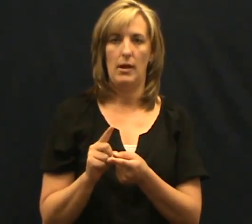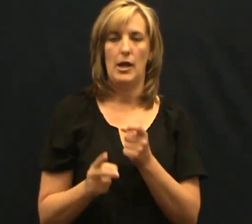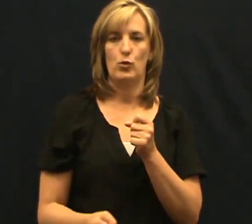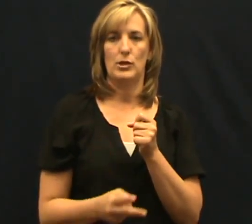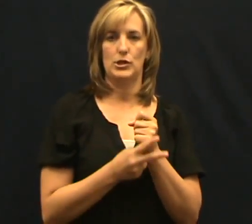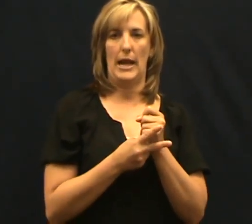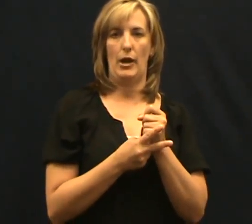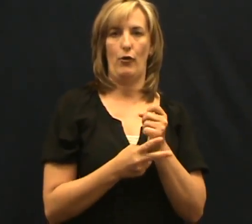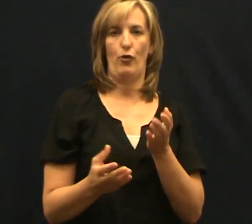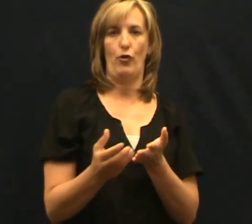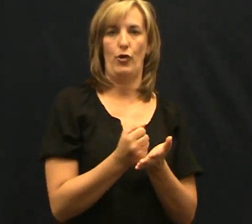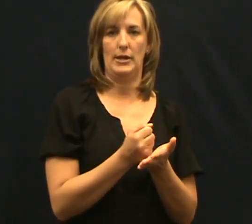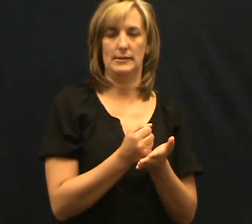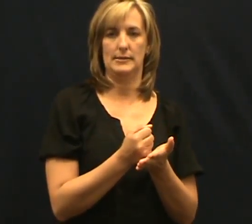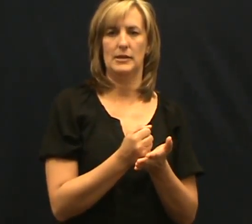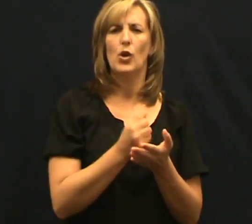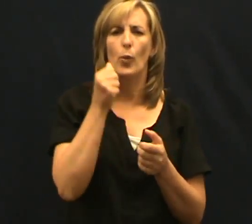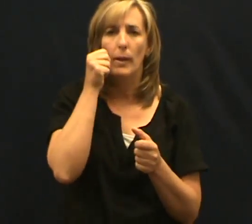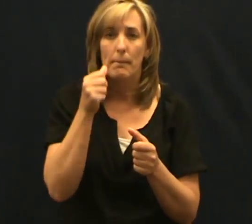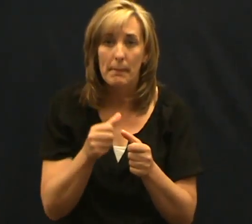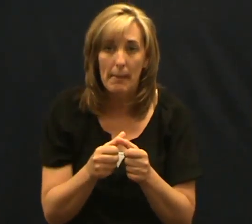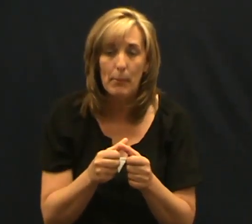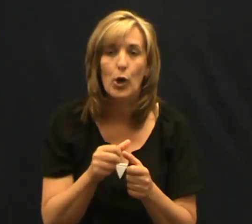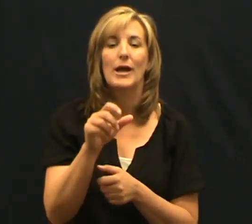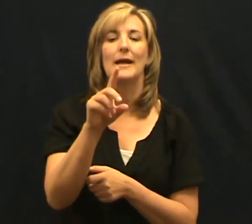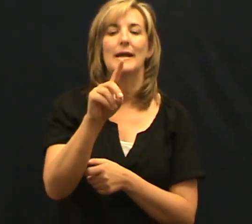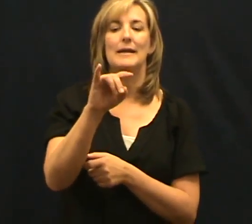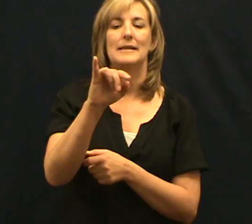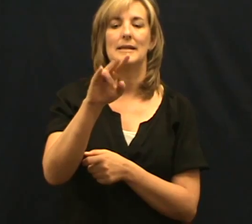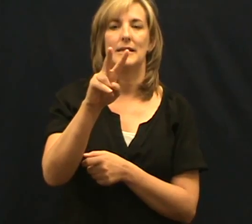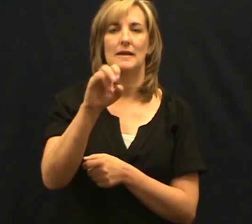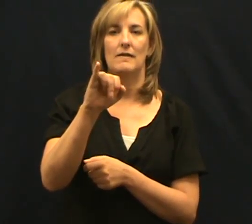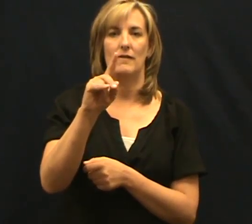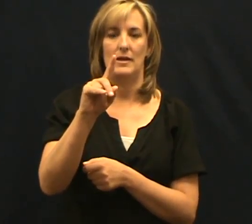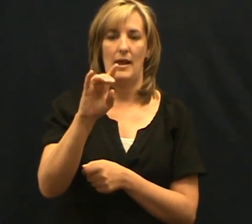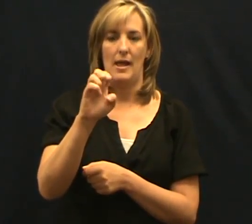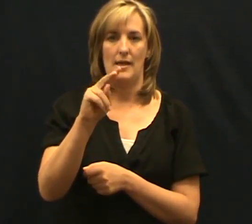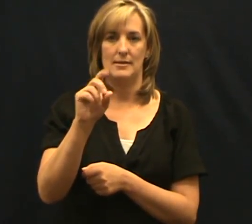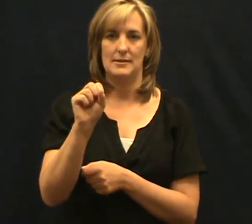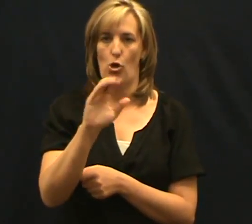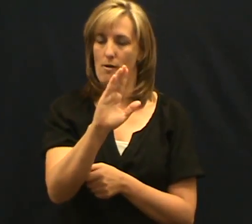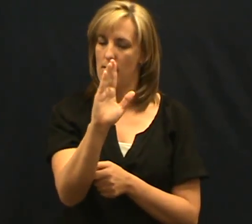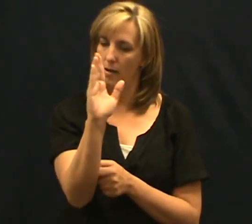So again, note, dividends never show up on the income statement. They are not an expense.